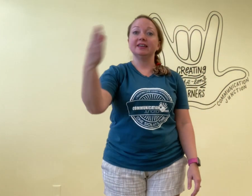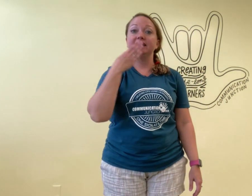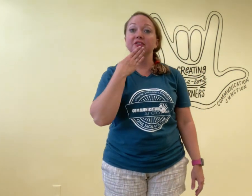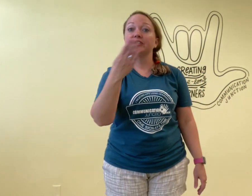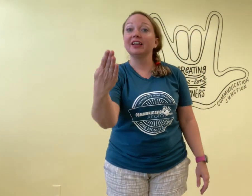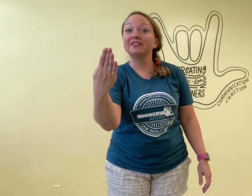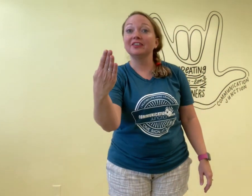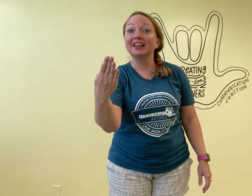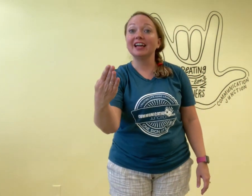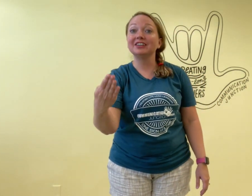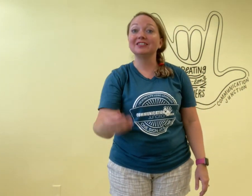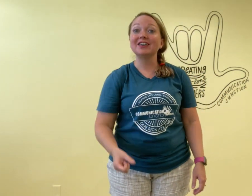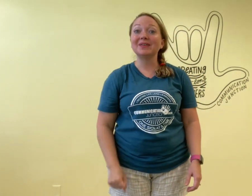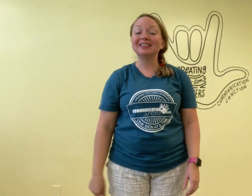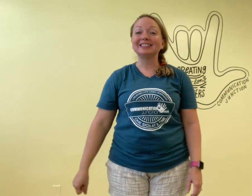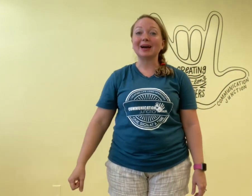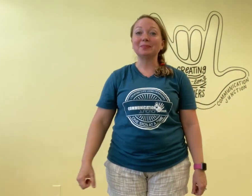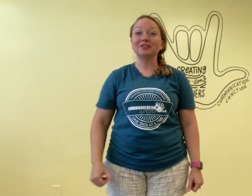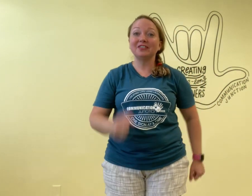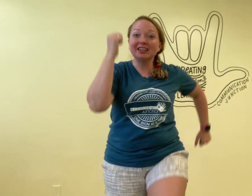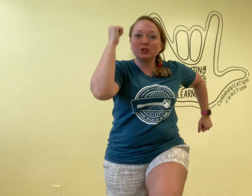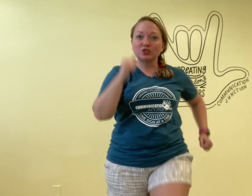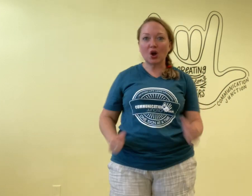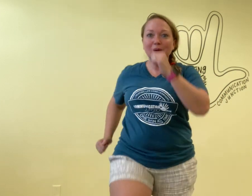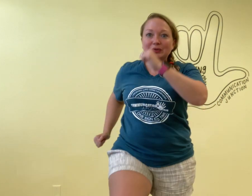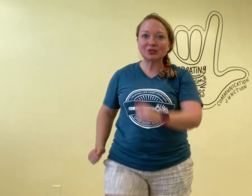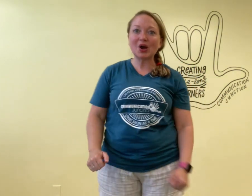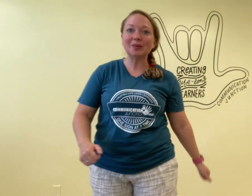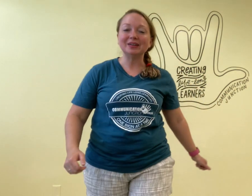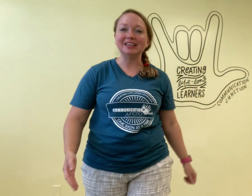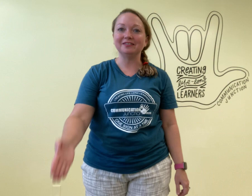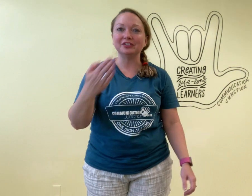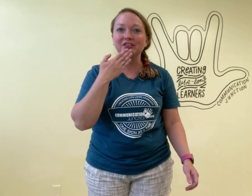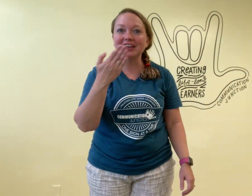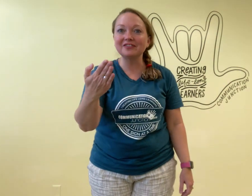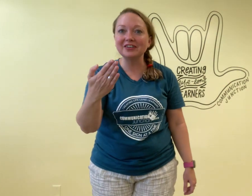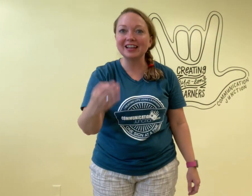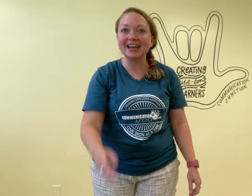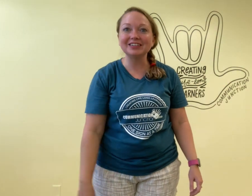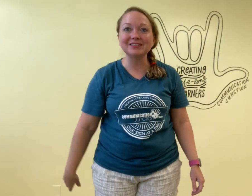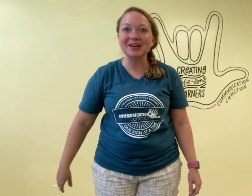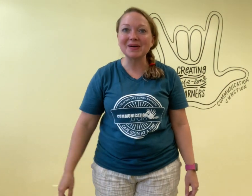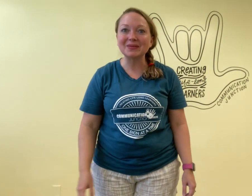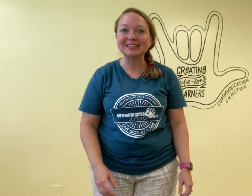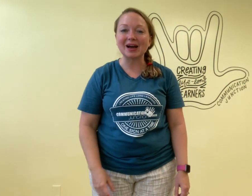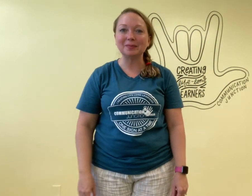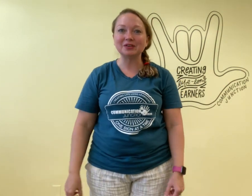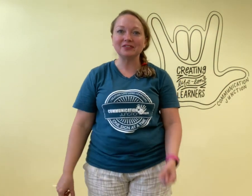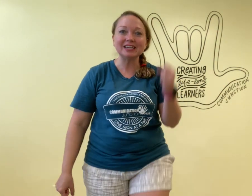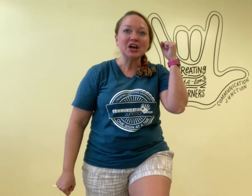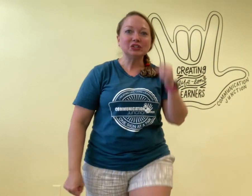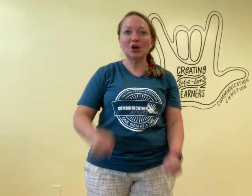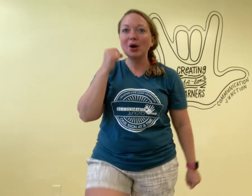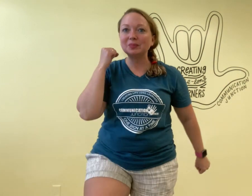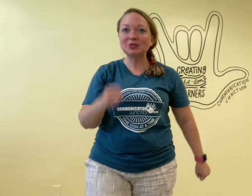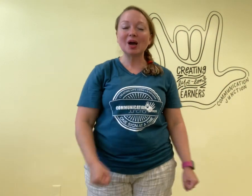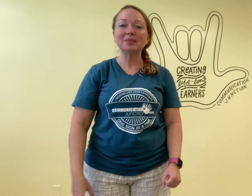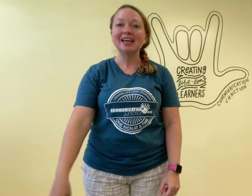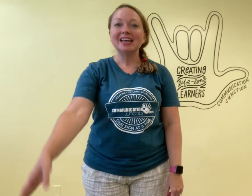you're thankful and you know it, stomp your feet. Stomp, stomp. If you're thankful and you know it, stomp your feet. Stomp, stomp. If